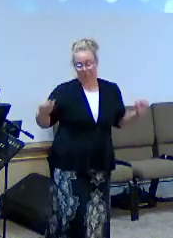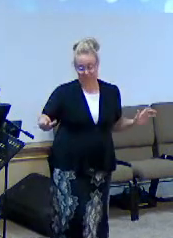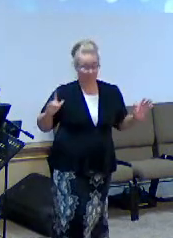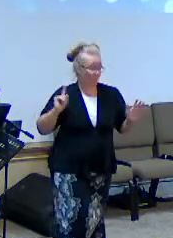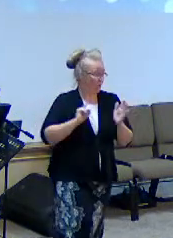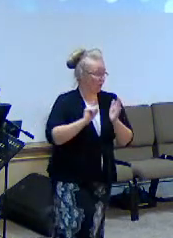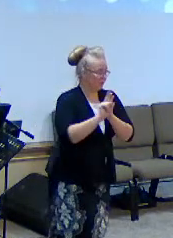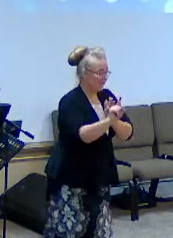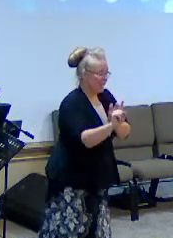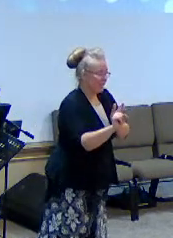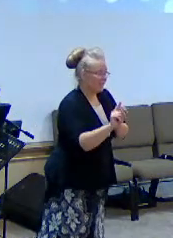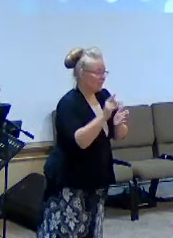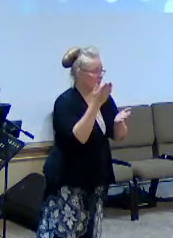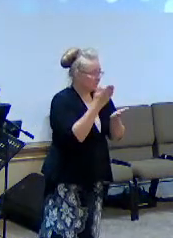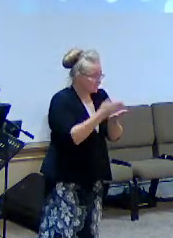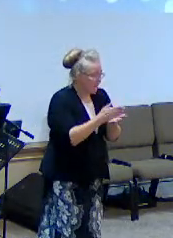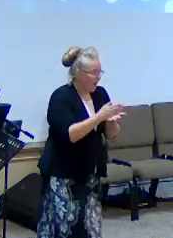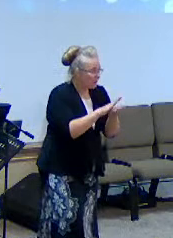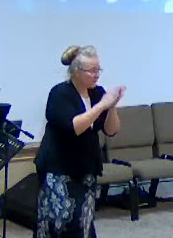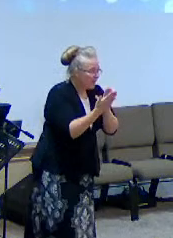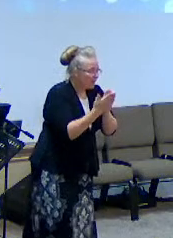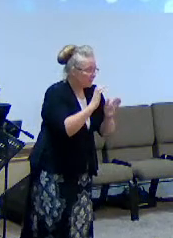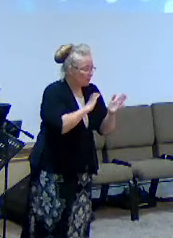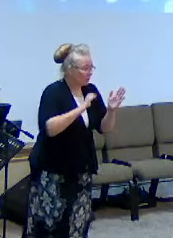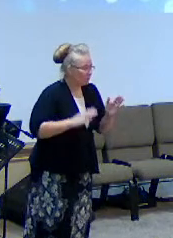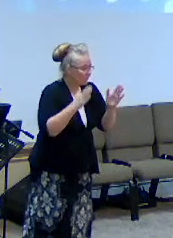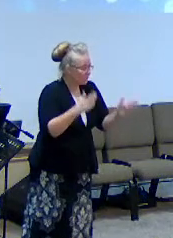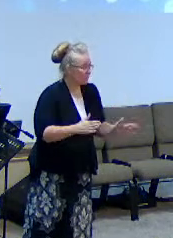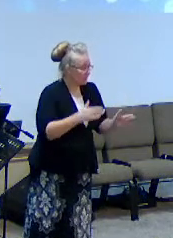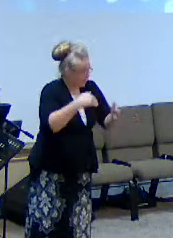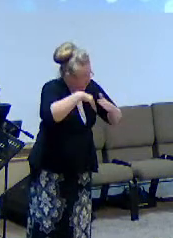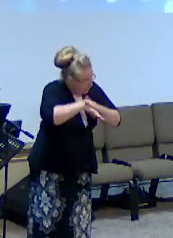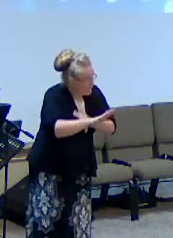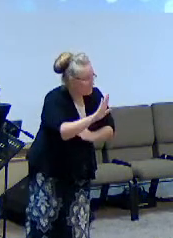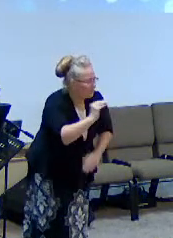in, and you stopped becoming a Christian all of a sudden.